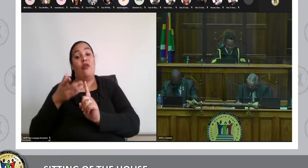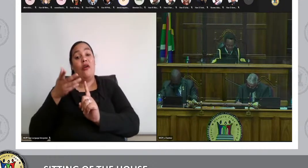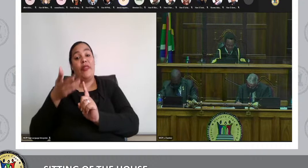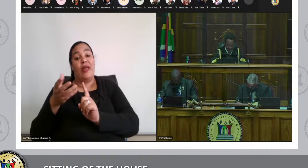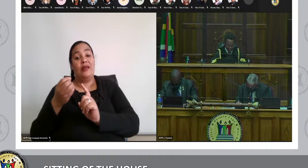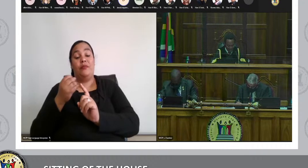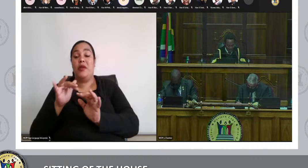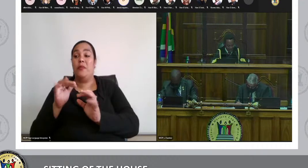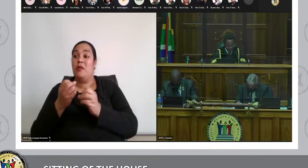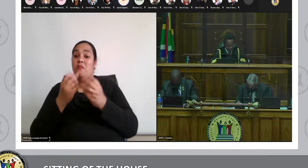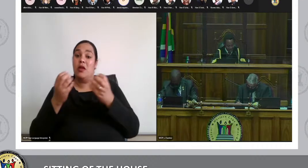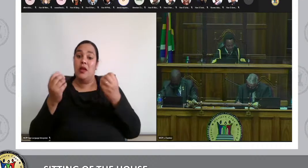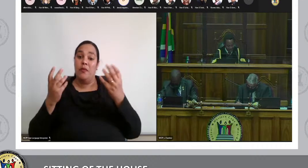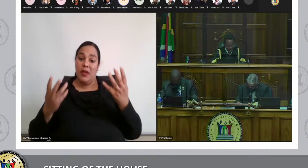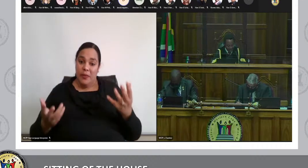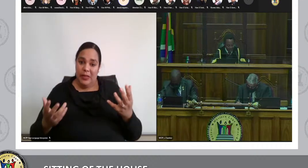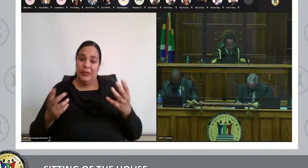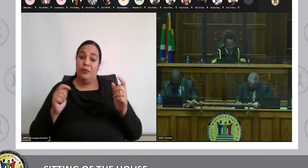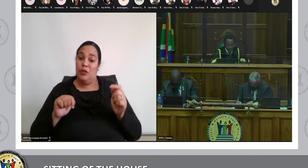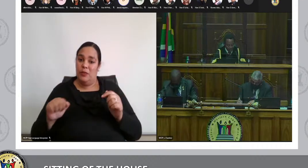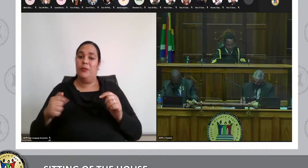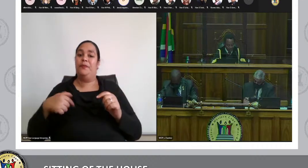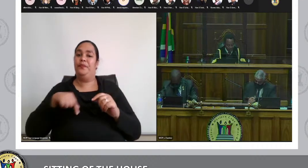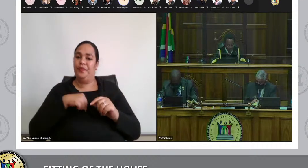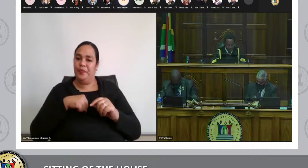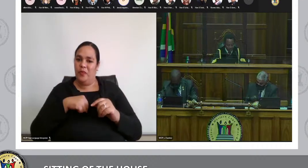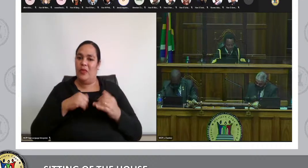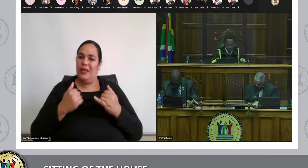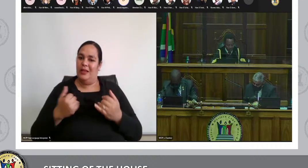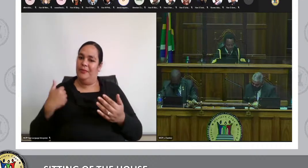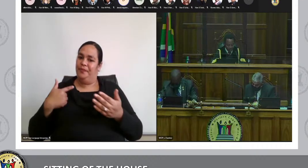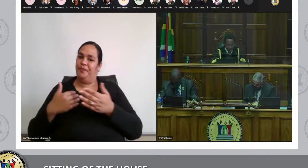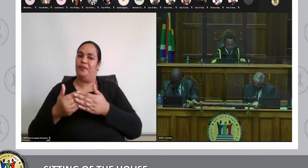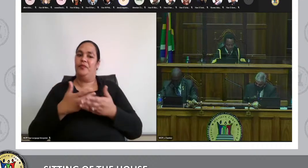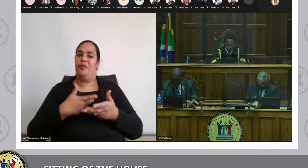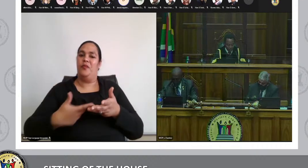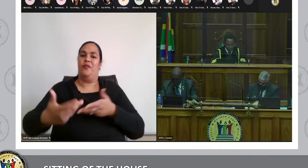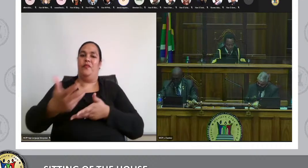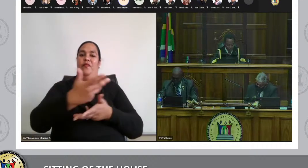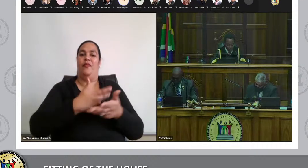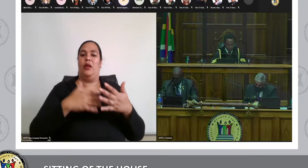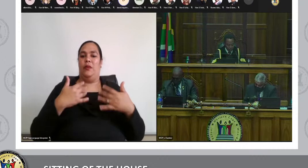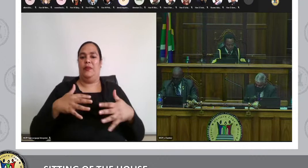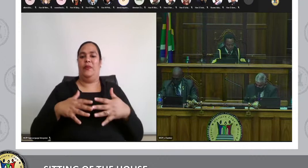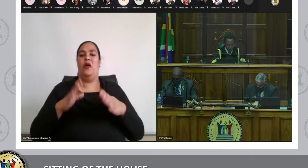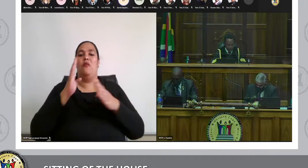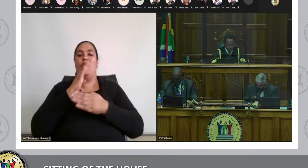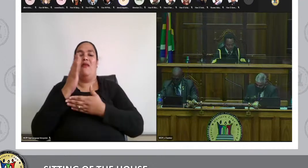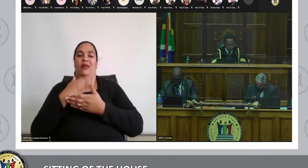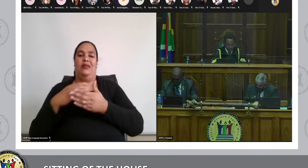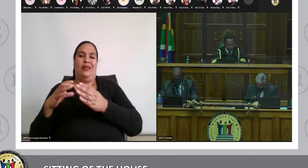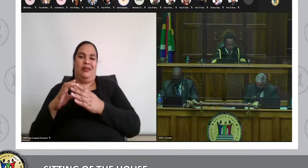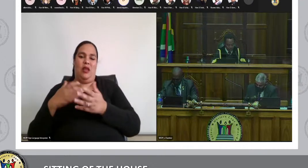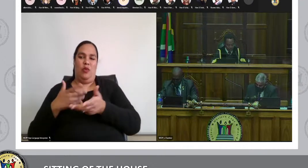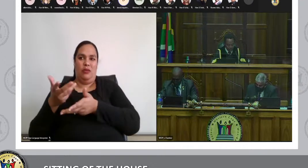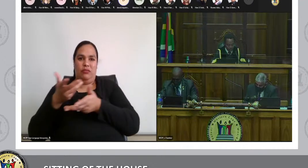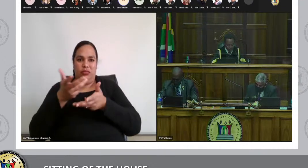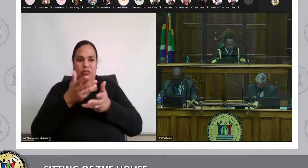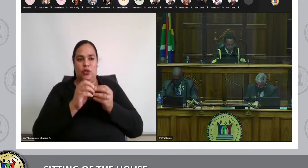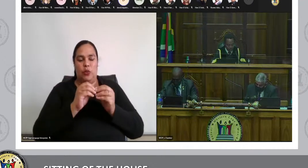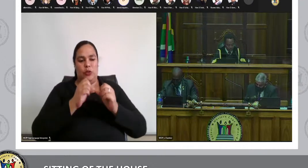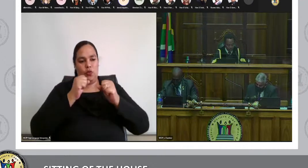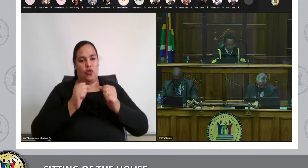many people as fast as possible, we have in recent weeks been engaging extensively with the private sector to build a